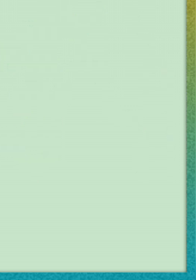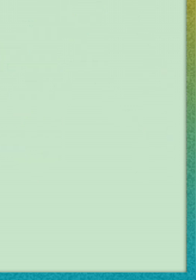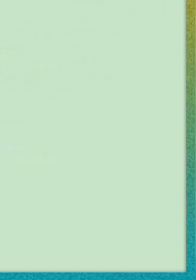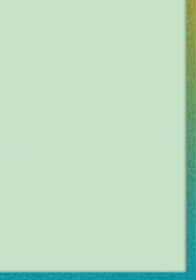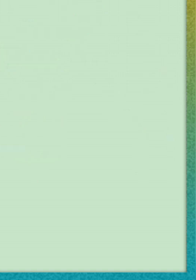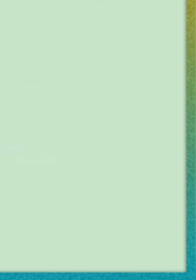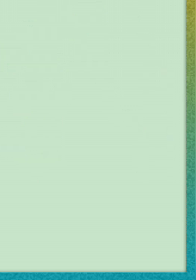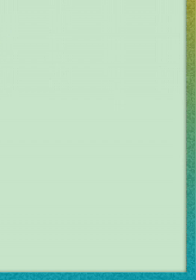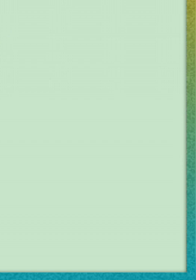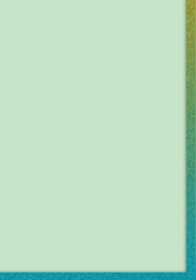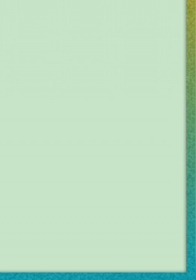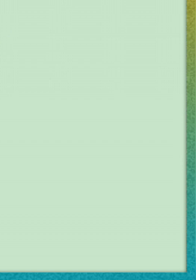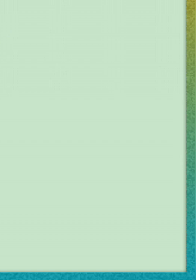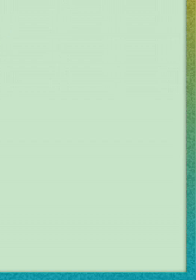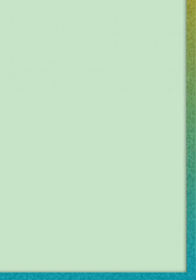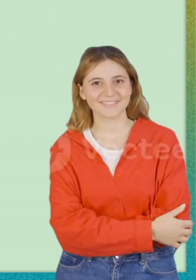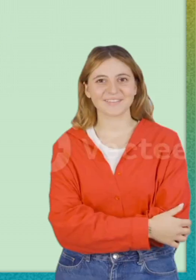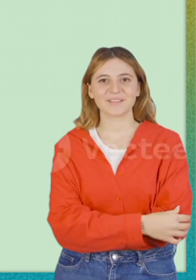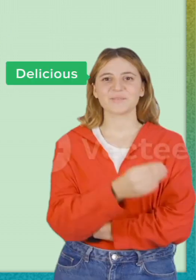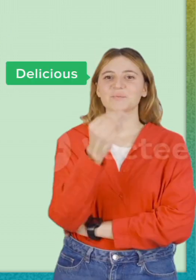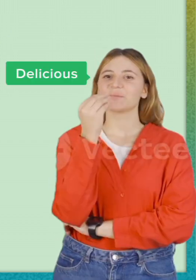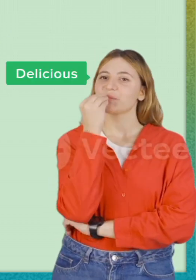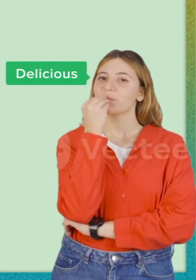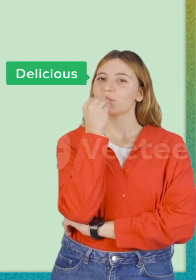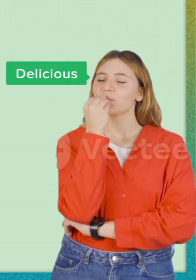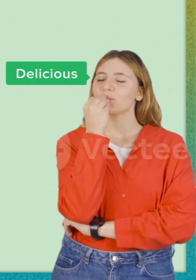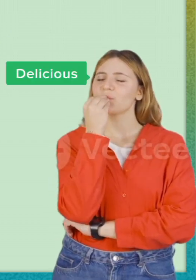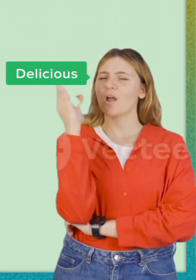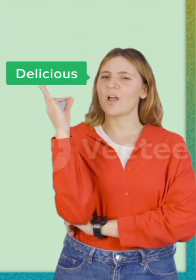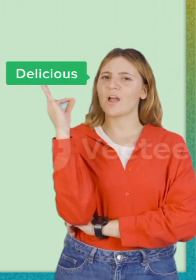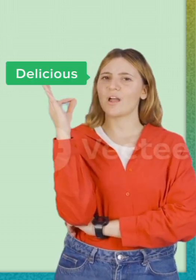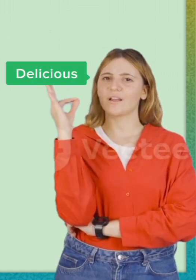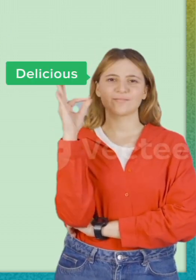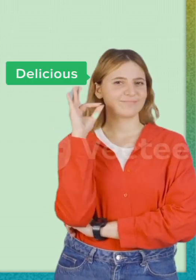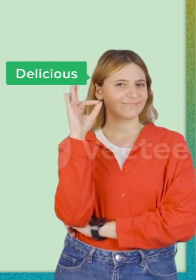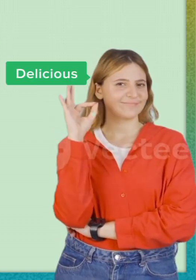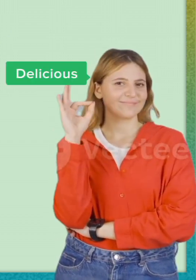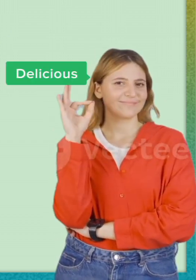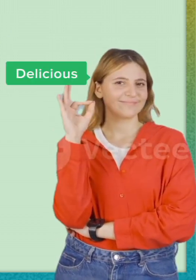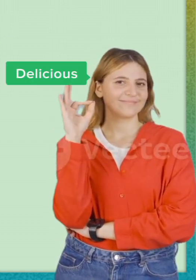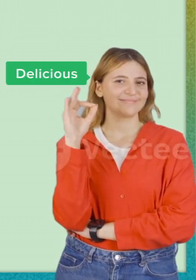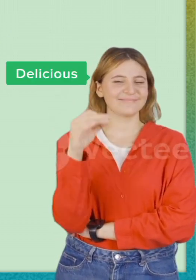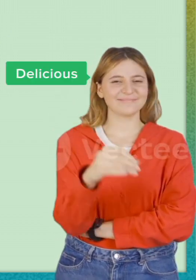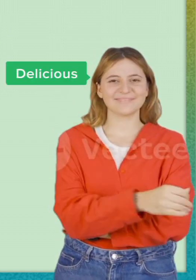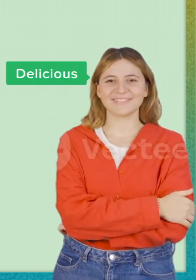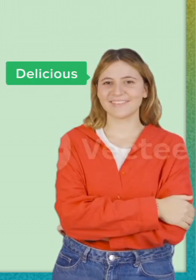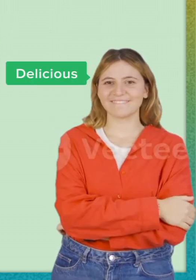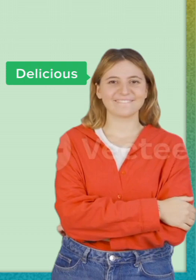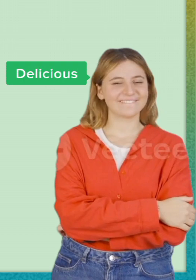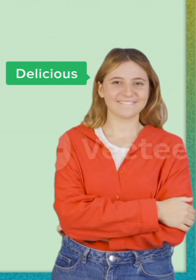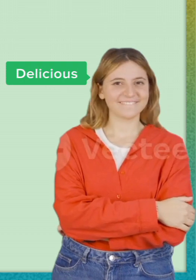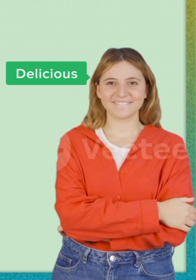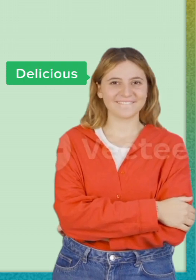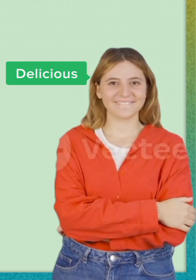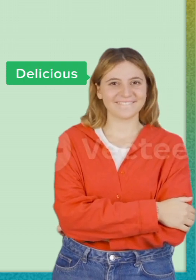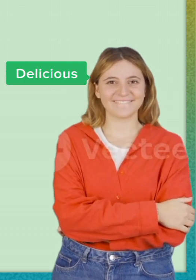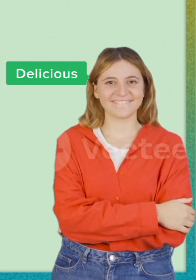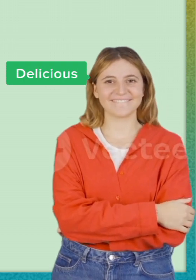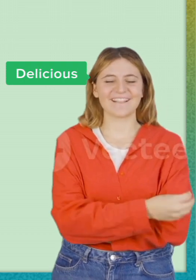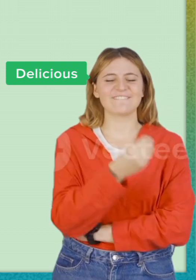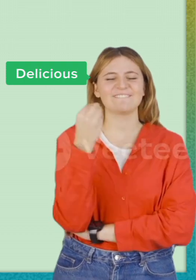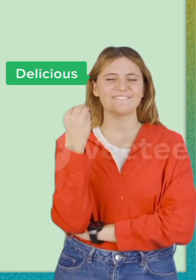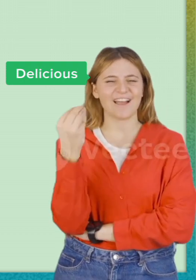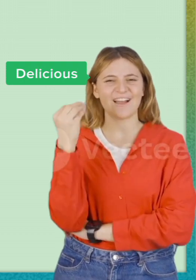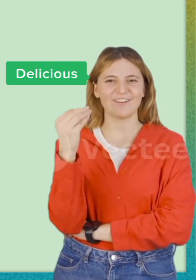expressions and fingerspelling. American Sign Language ASL in writing, as it utilizes the visual medium